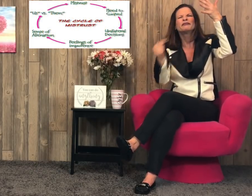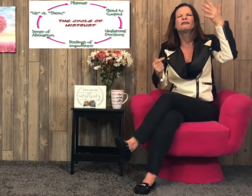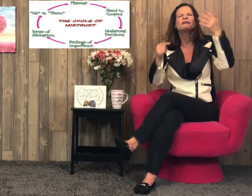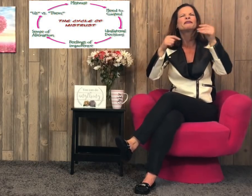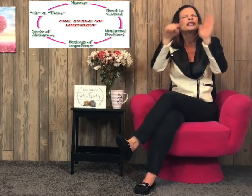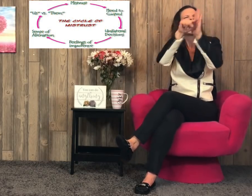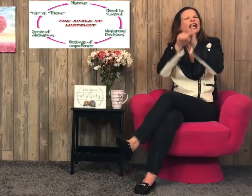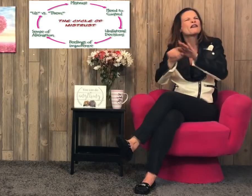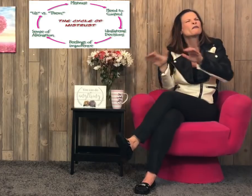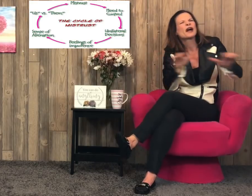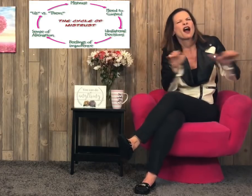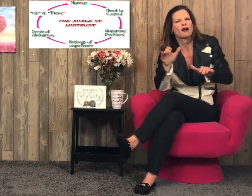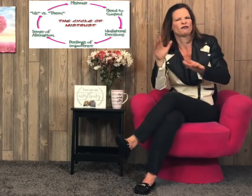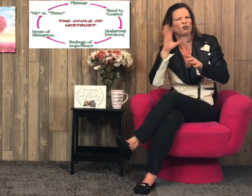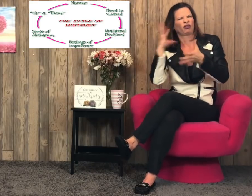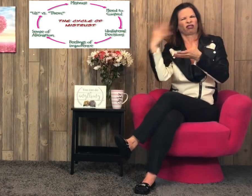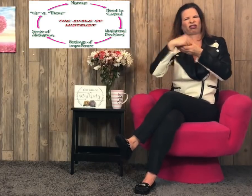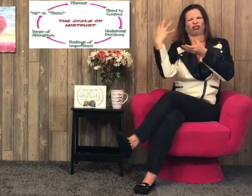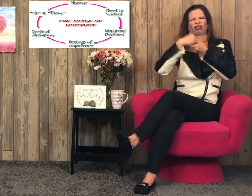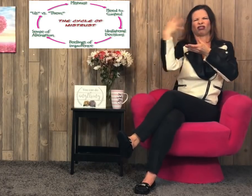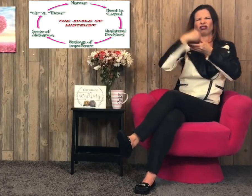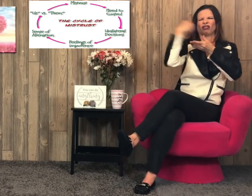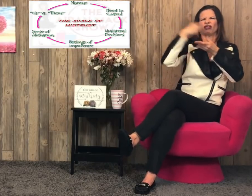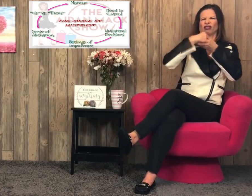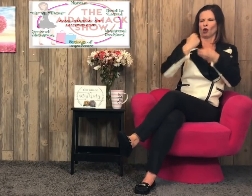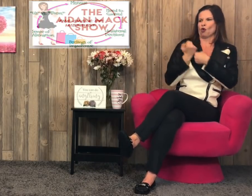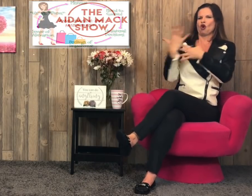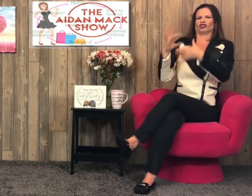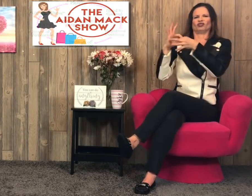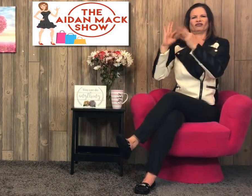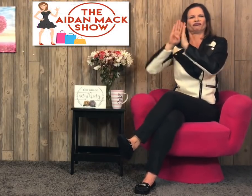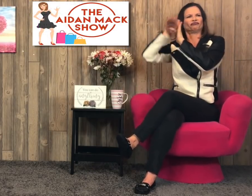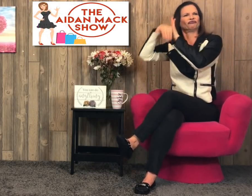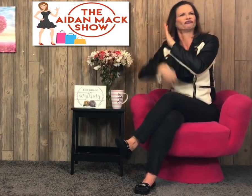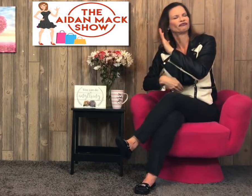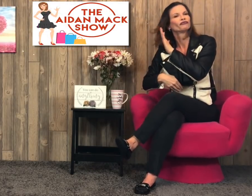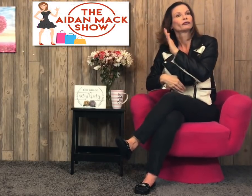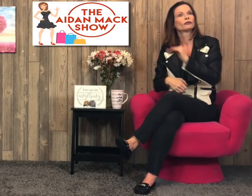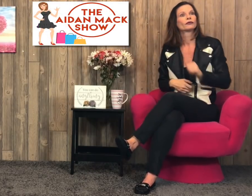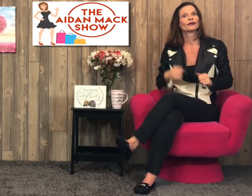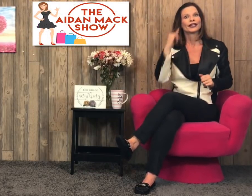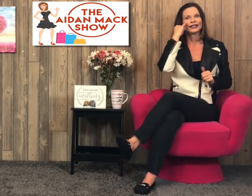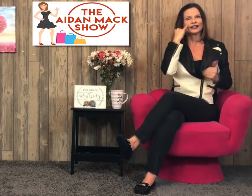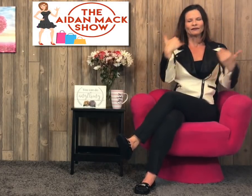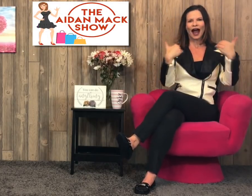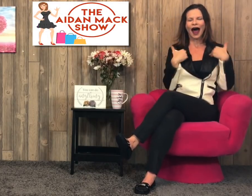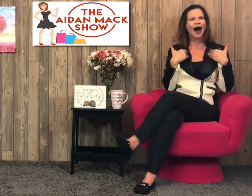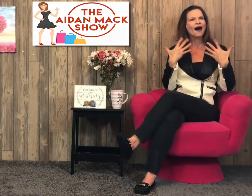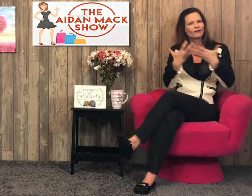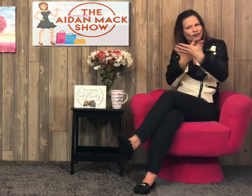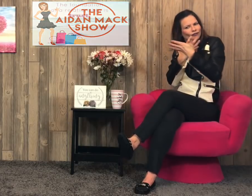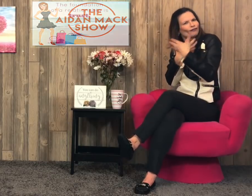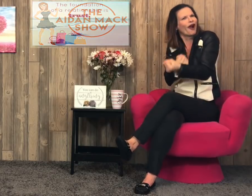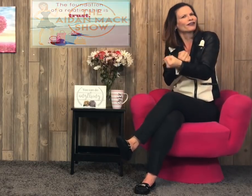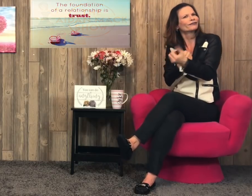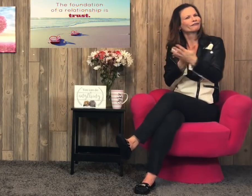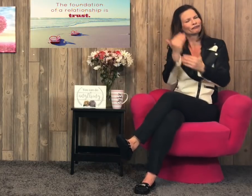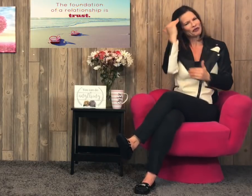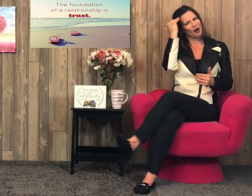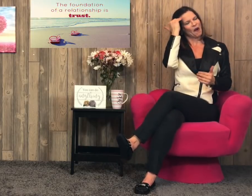When there's no trust in the relationship, you can expect these negative behaviors to intrude and ruin the relationship.